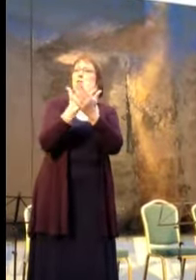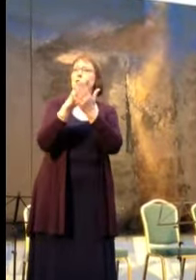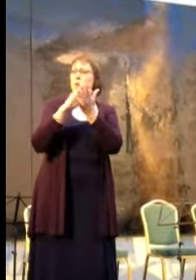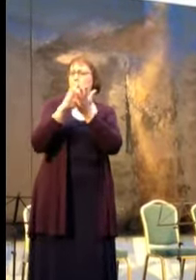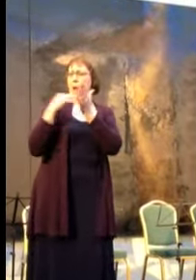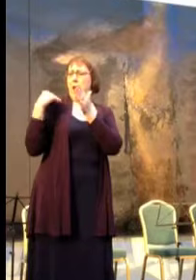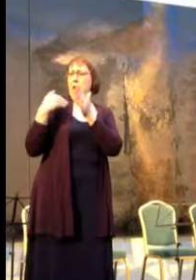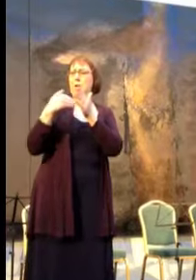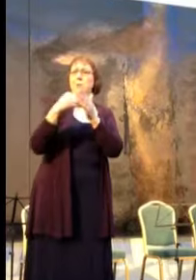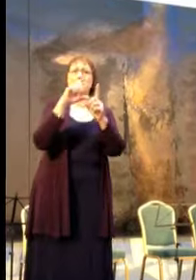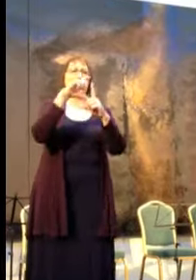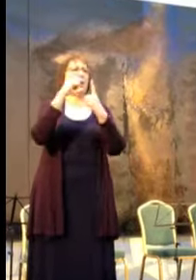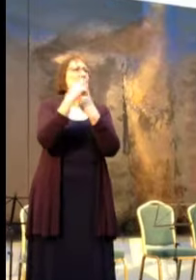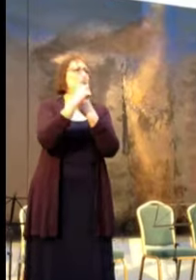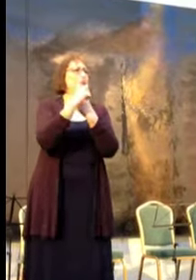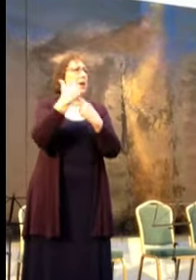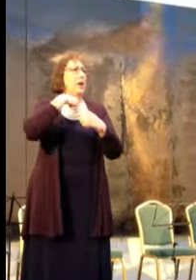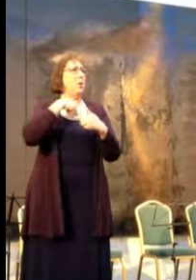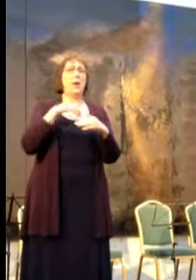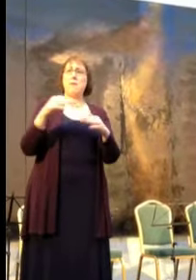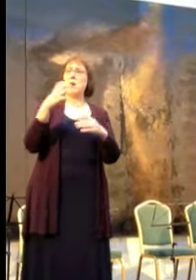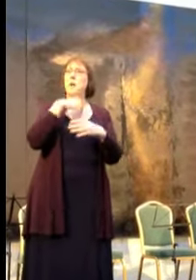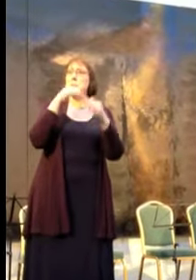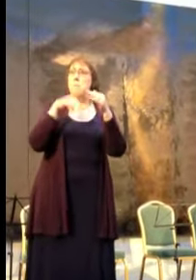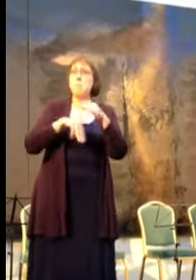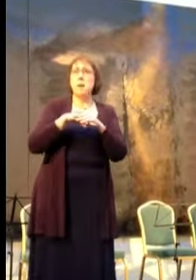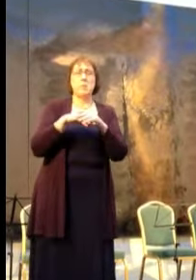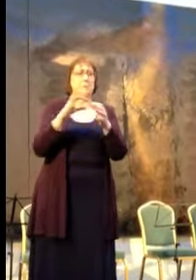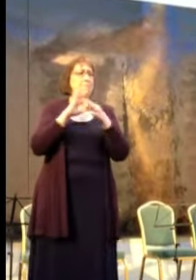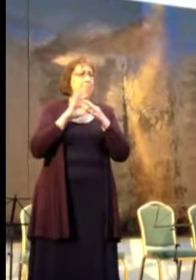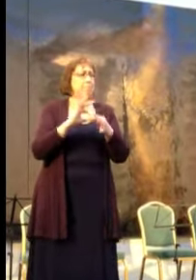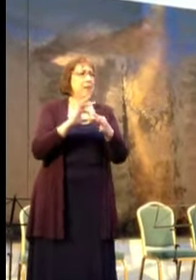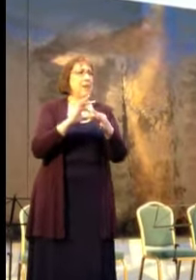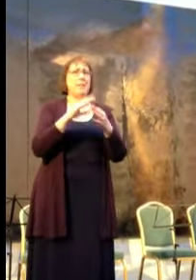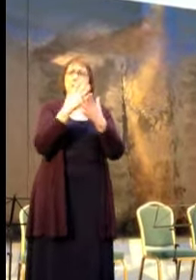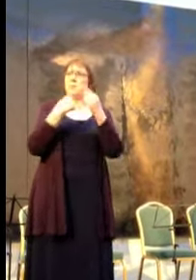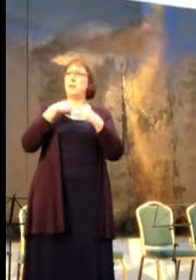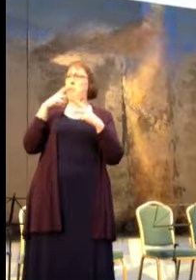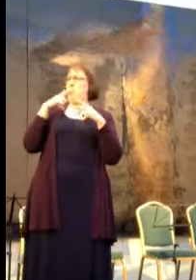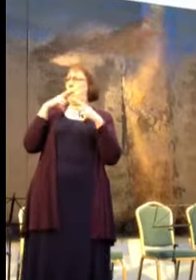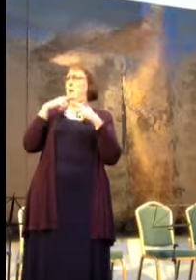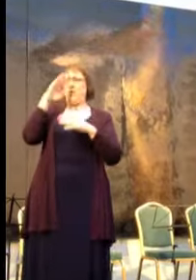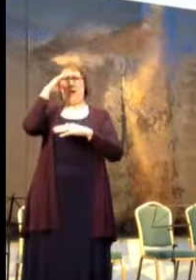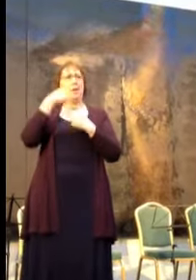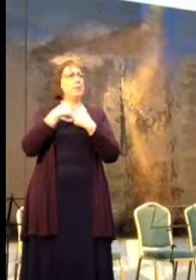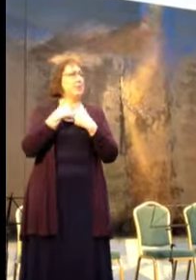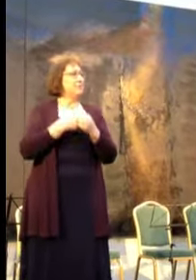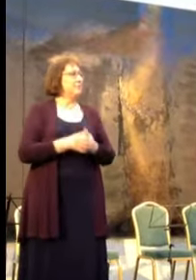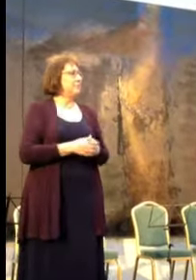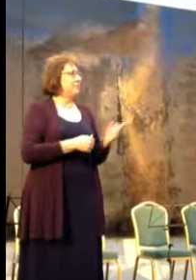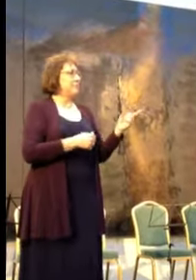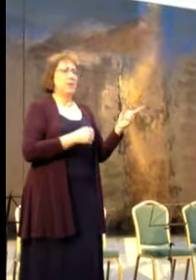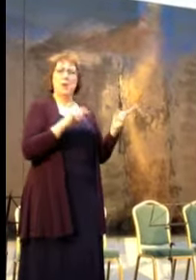culture and to make of our commitment to our shared Irishness something of which we can be proud. I was only a